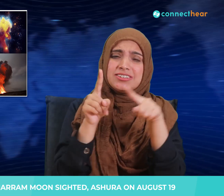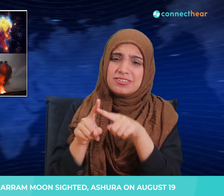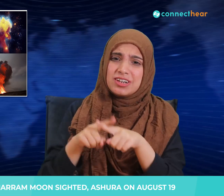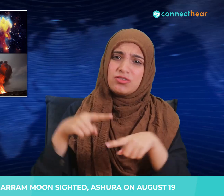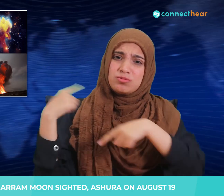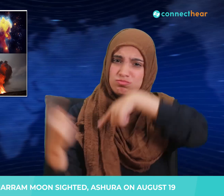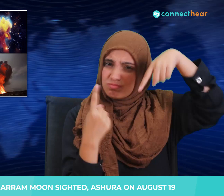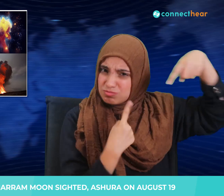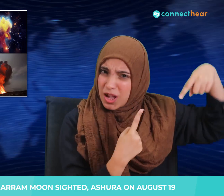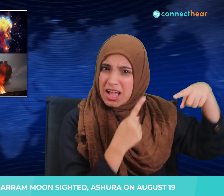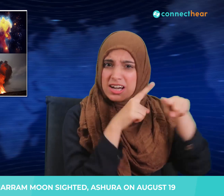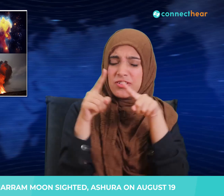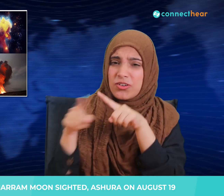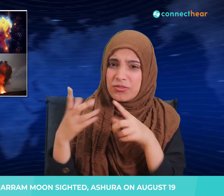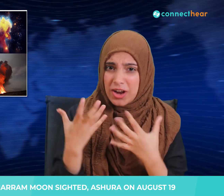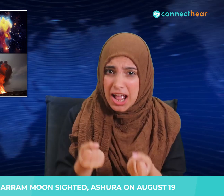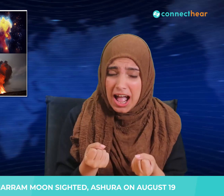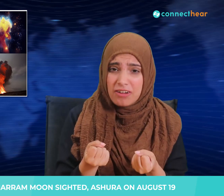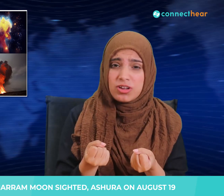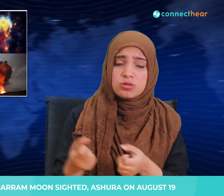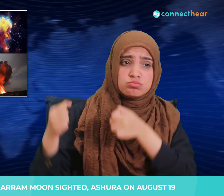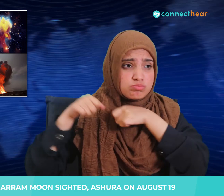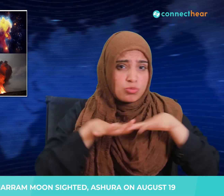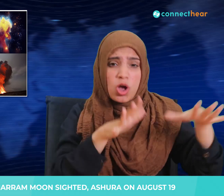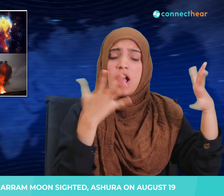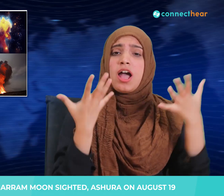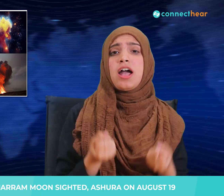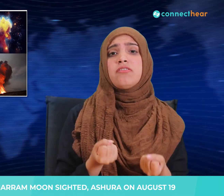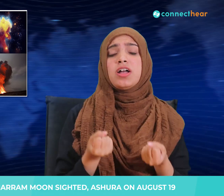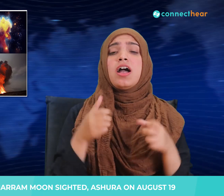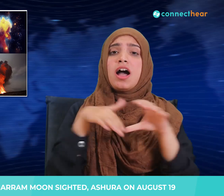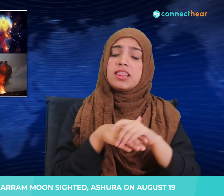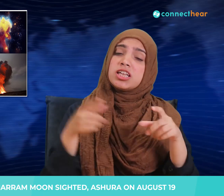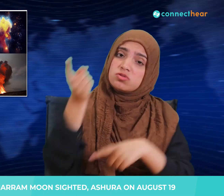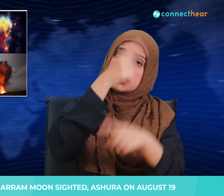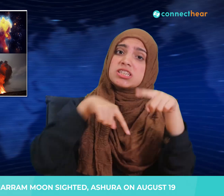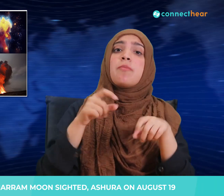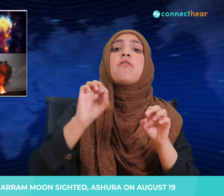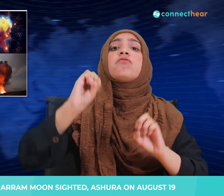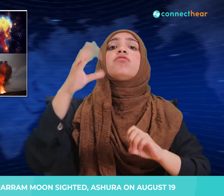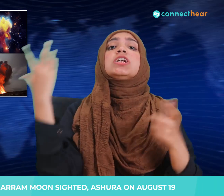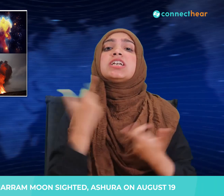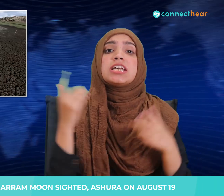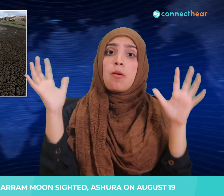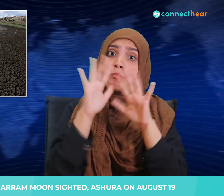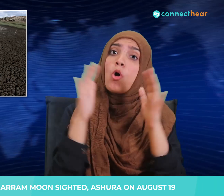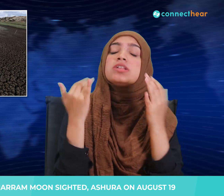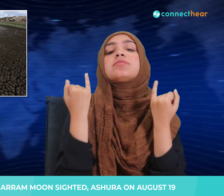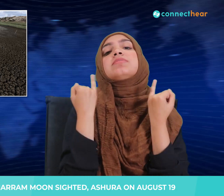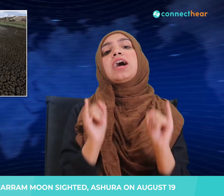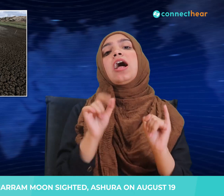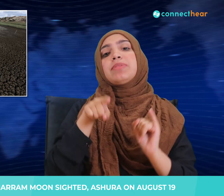other weather extremes that are already happening will only become more severe. Monday alone